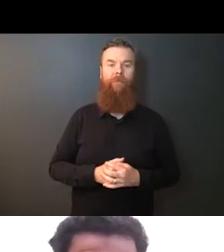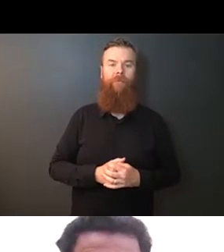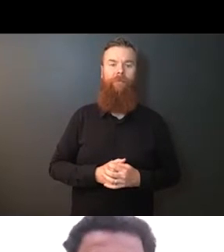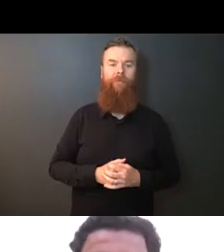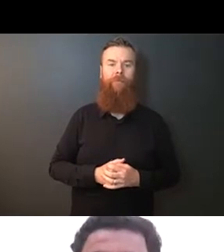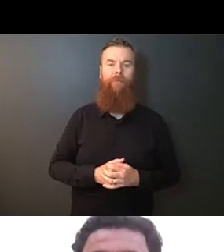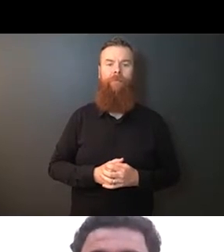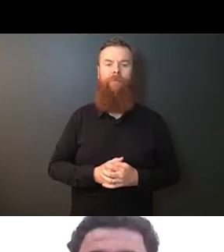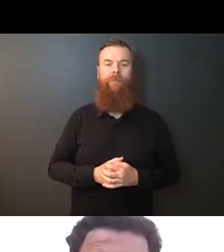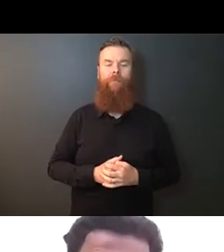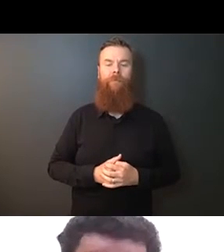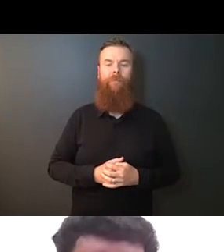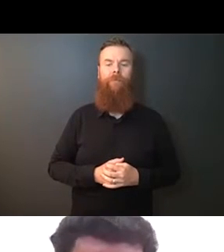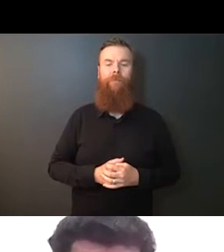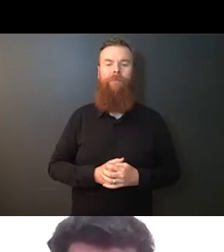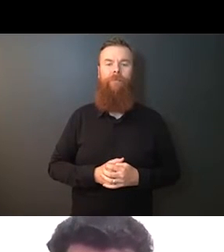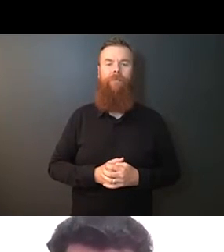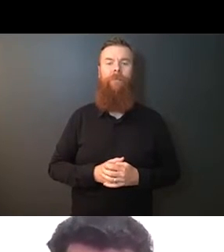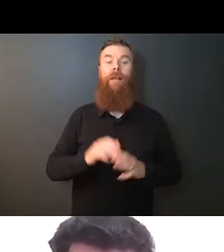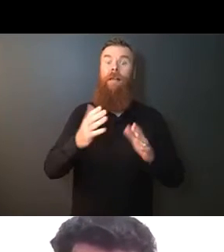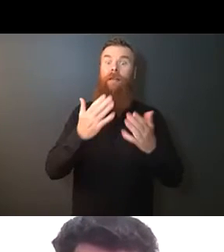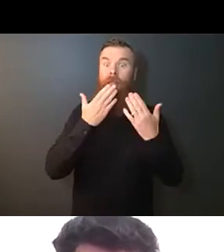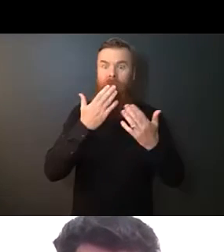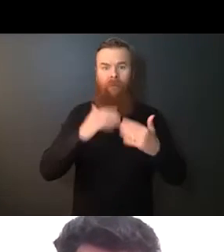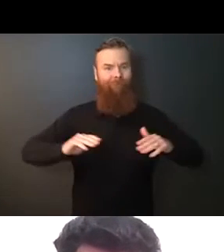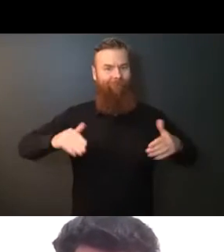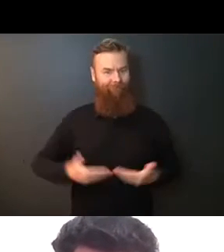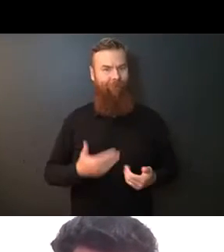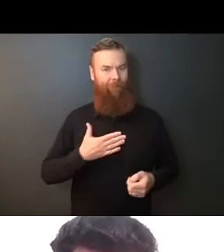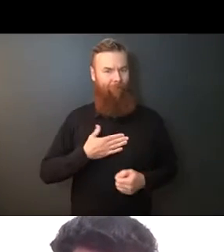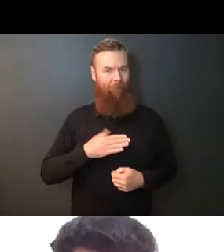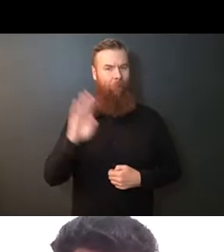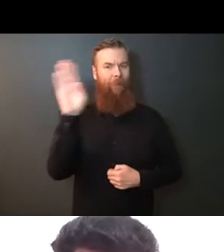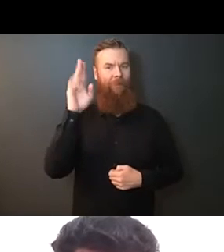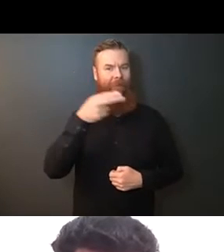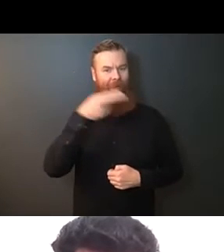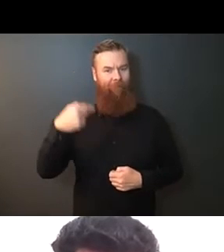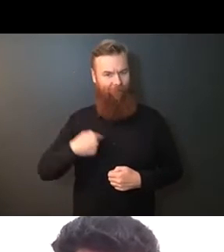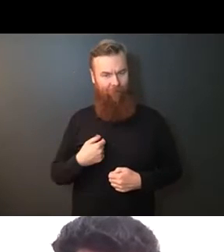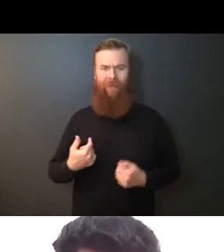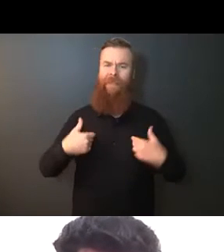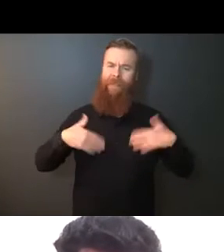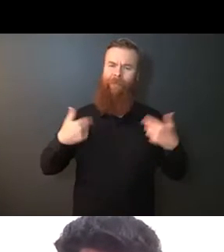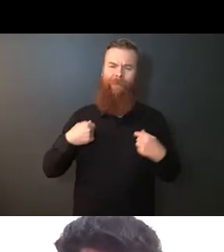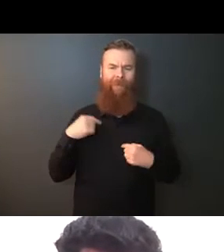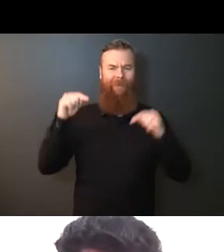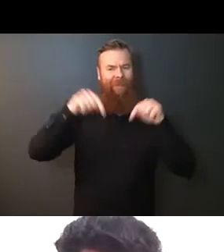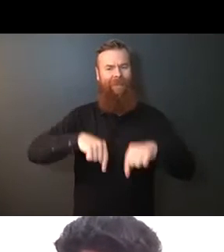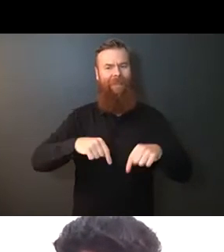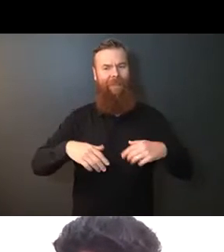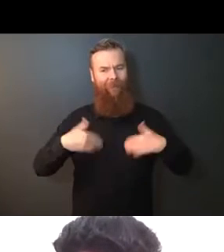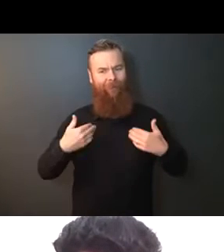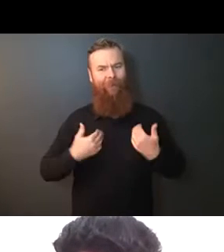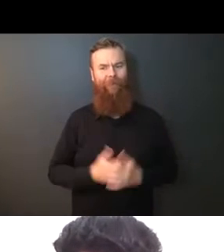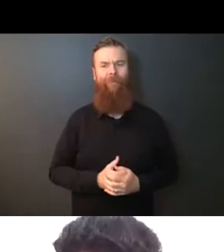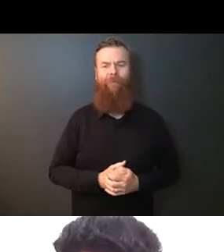introducing me as Betty. I'm very glad to be here. But moving forward, I'm requesting